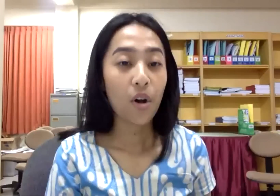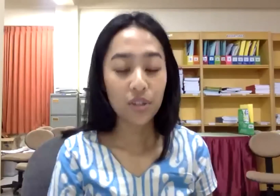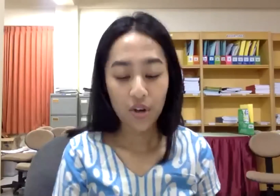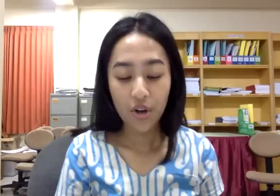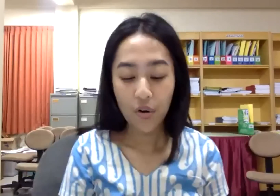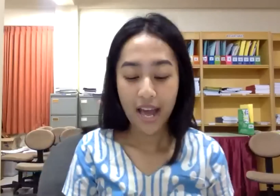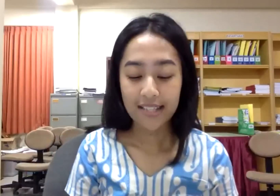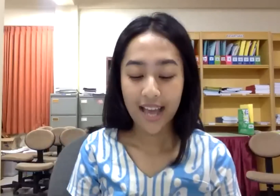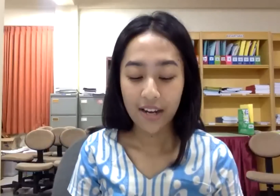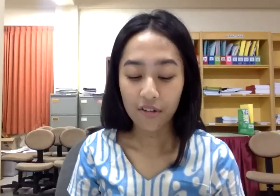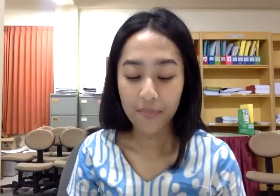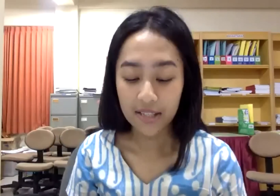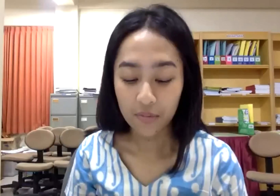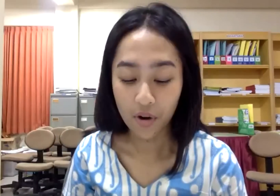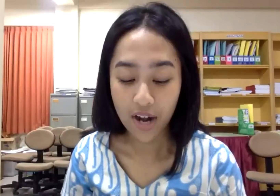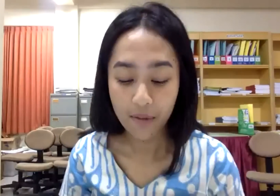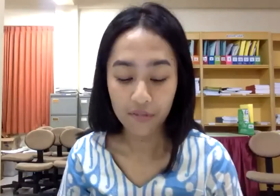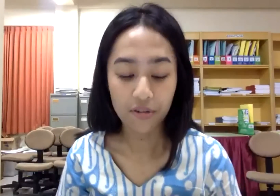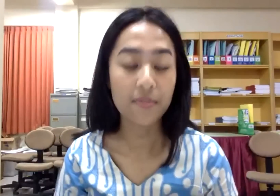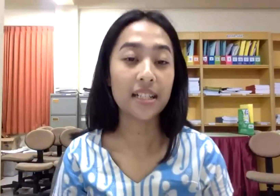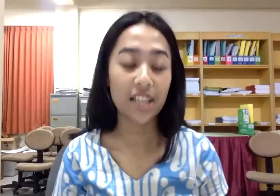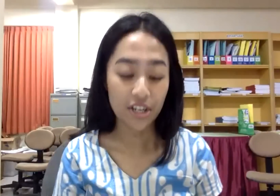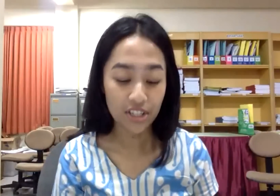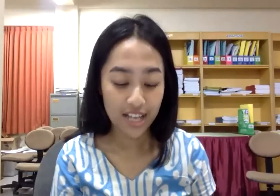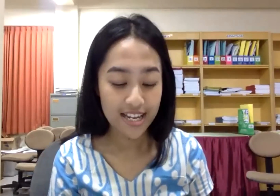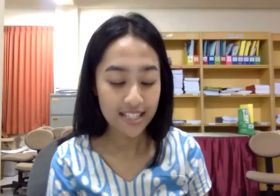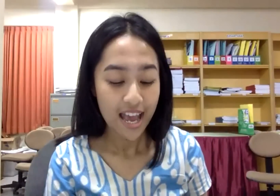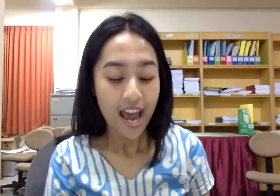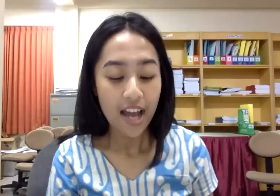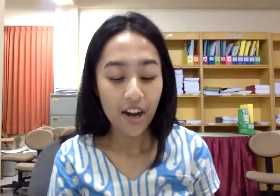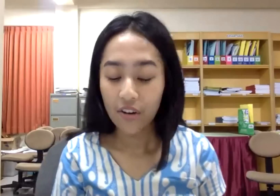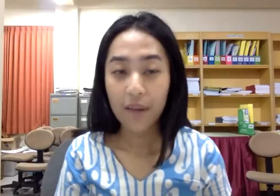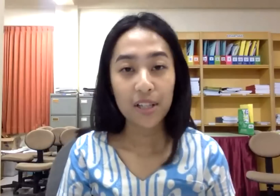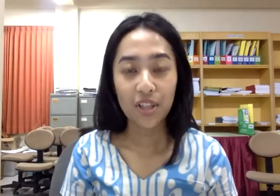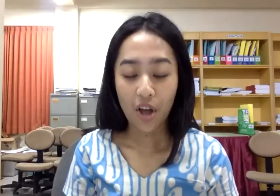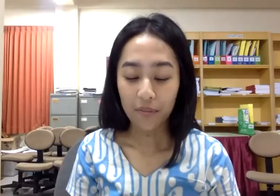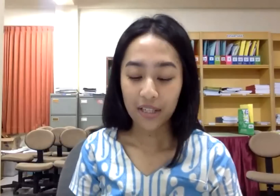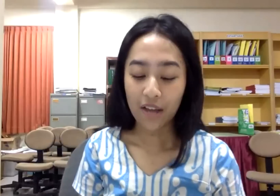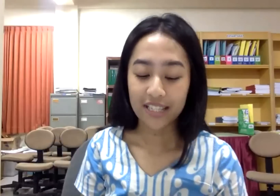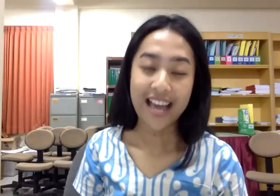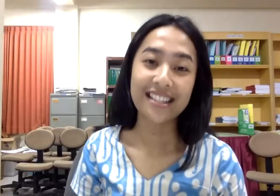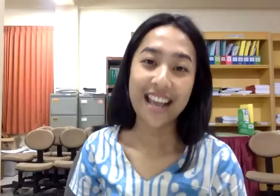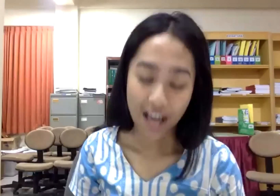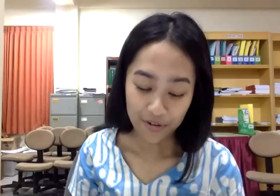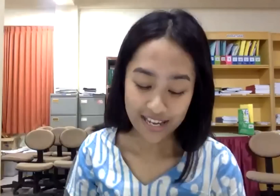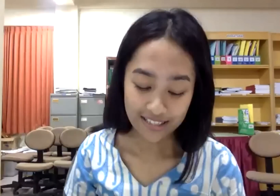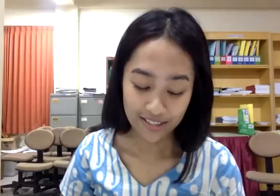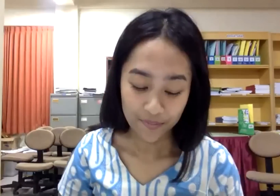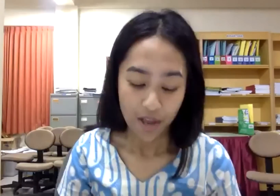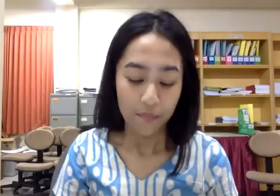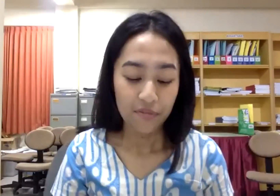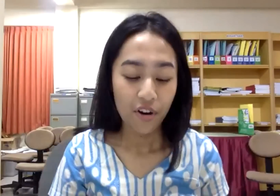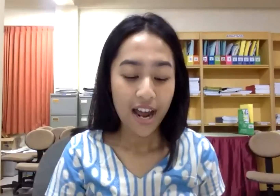whom also known as Head of Master Program of Women Gender Studies, and Honorable to all beloved guests and